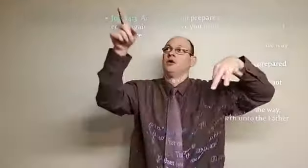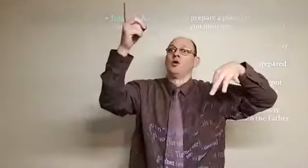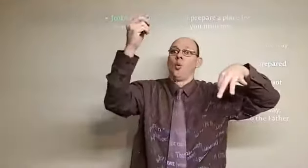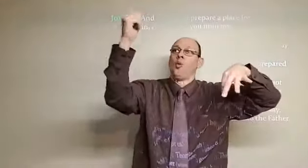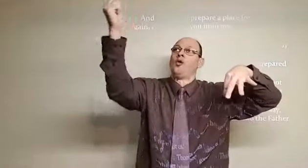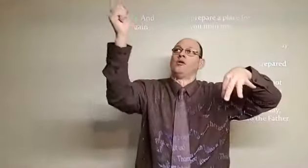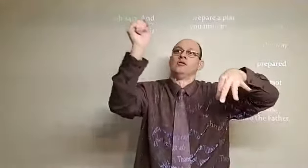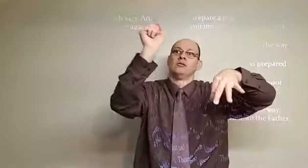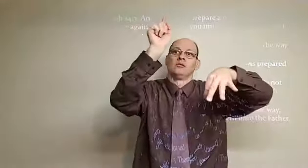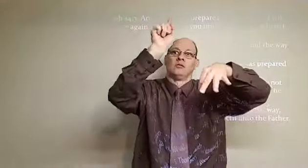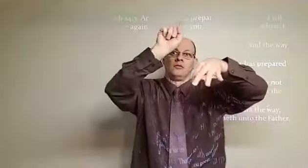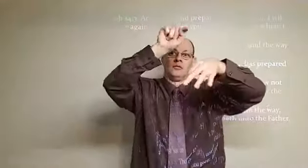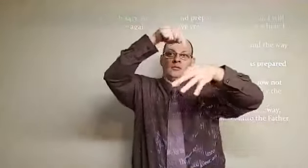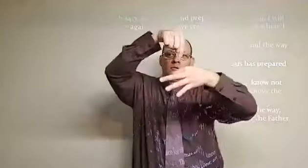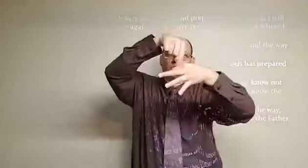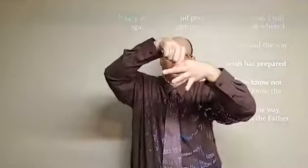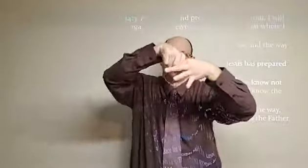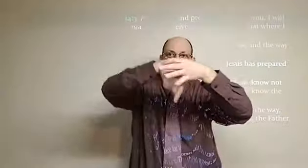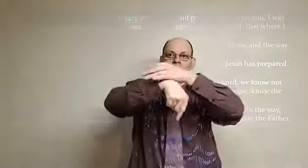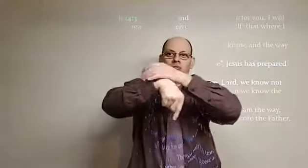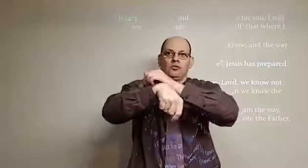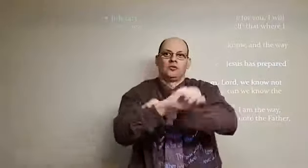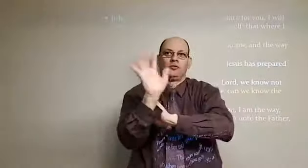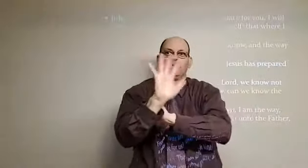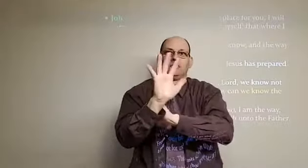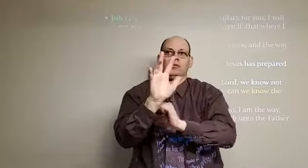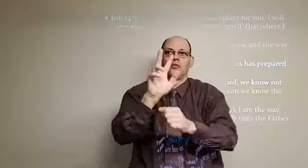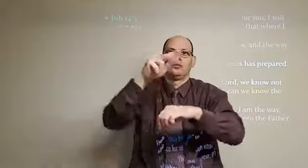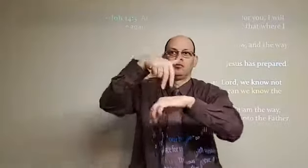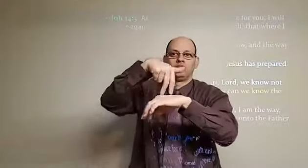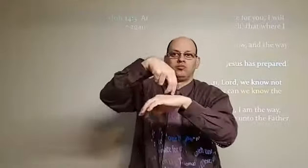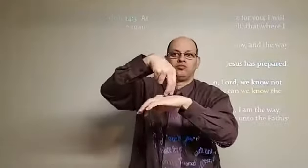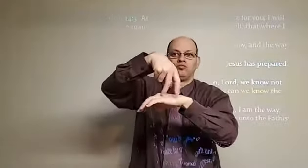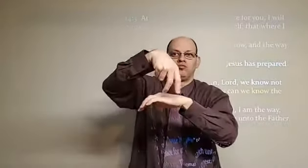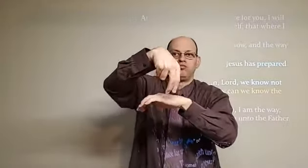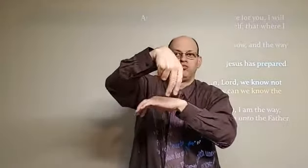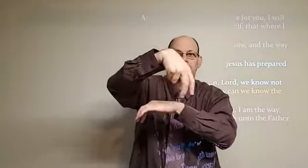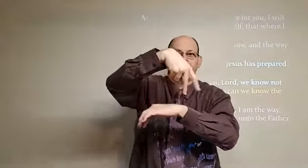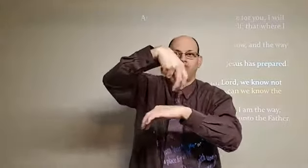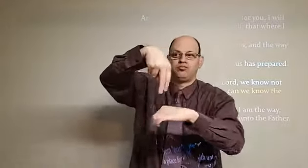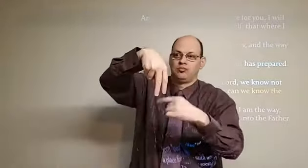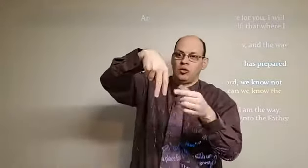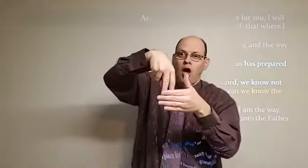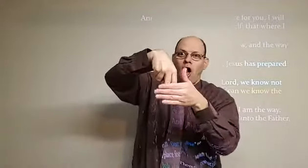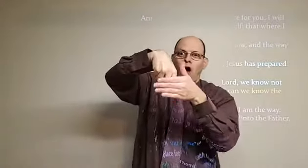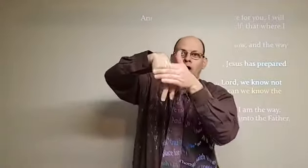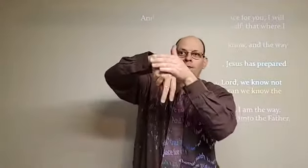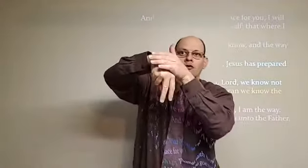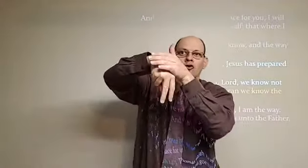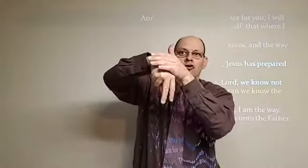so how did he appear he came in the flesh through Jesus Christ he was able to walk